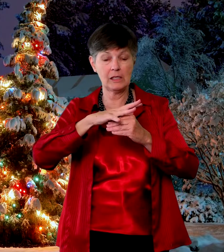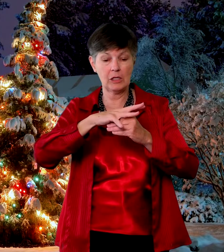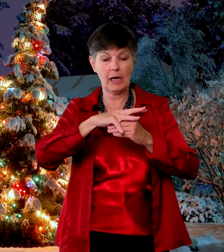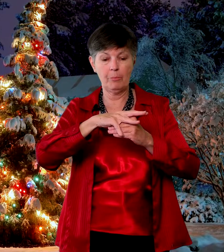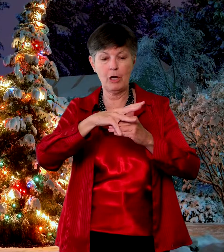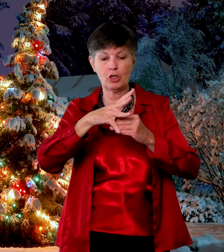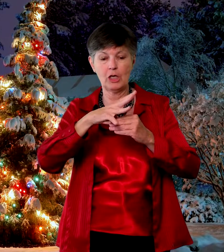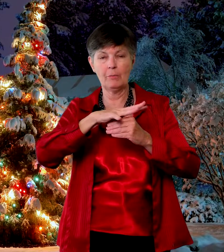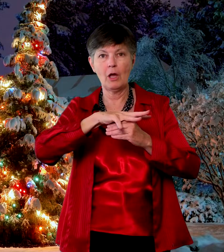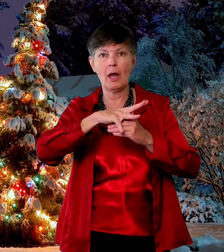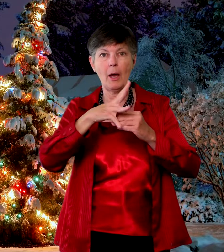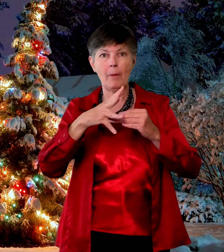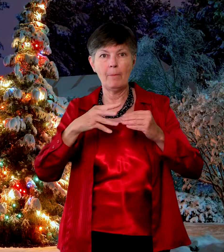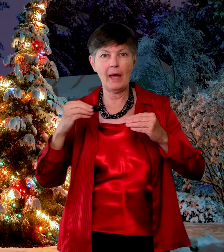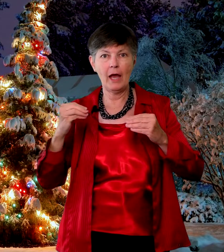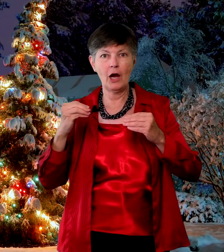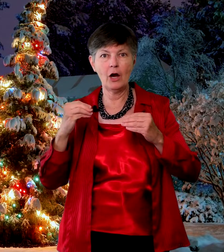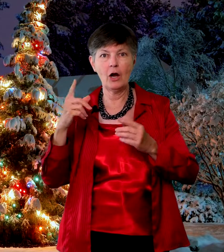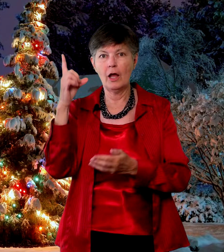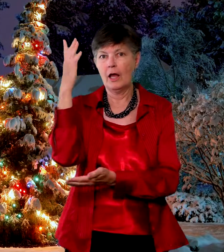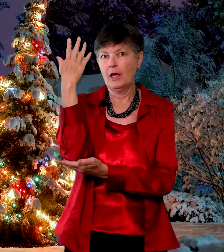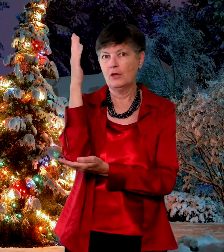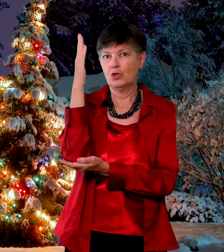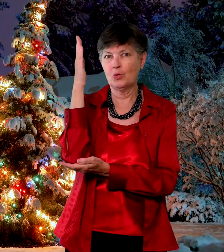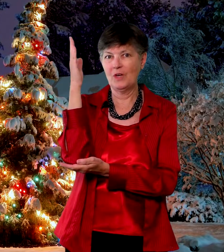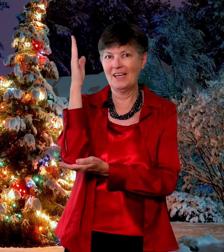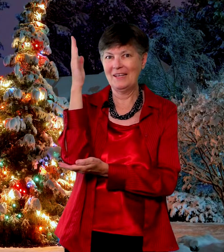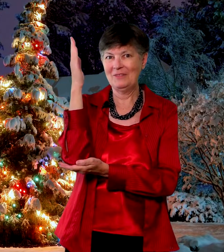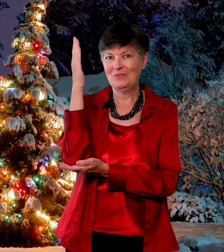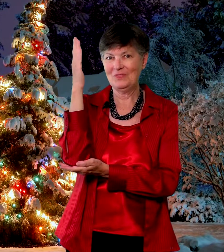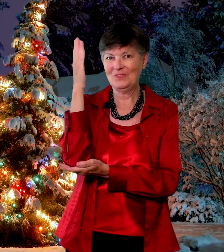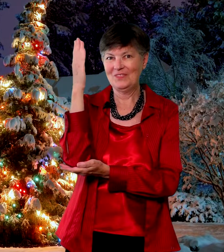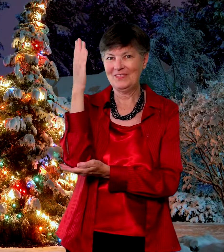kind of pear shaped. Pear tree.